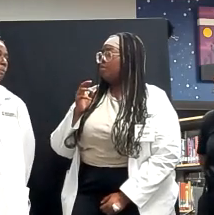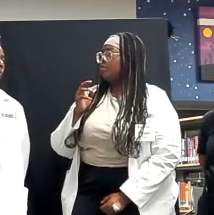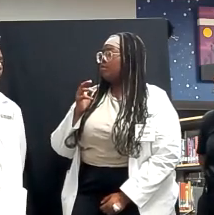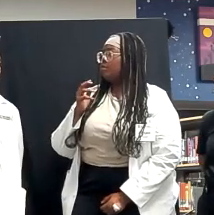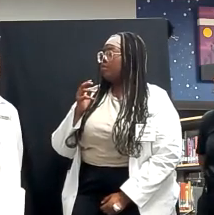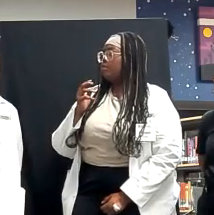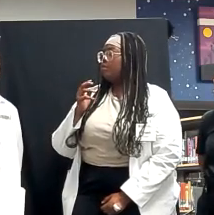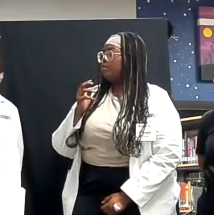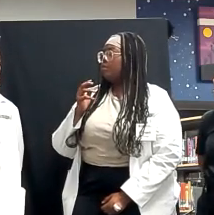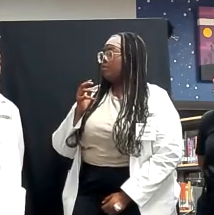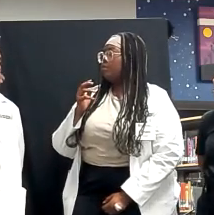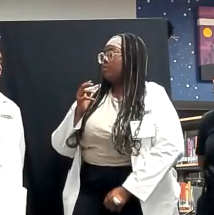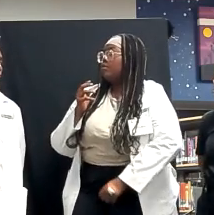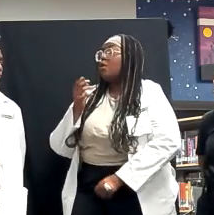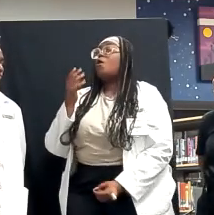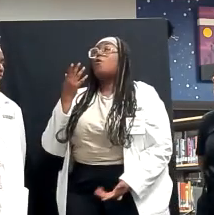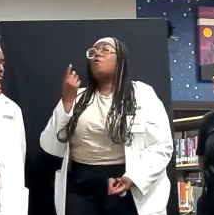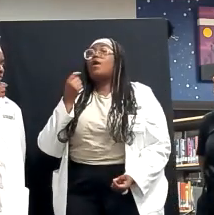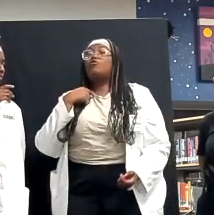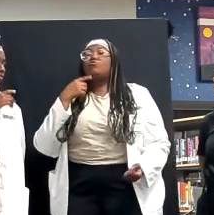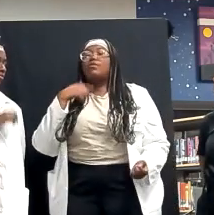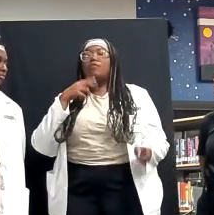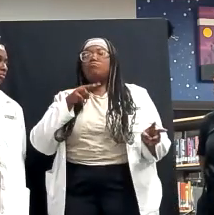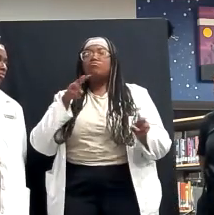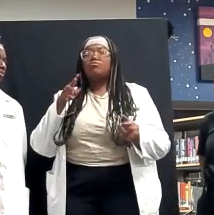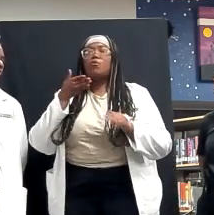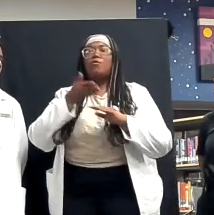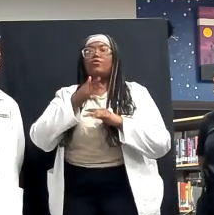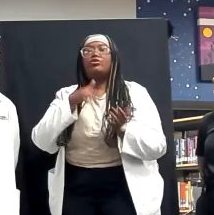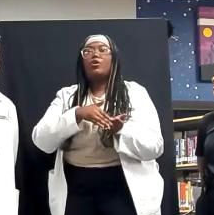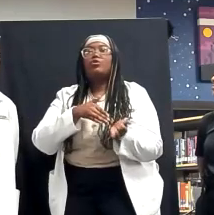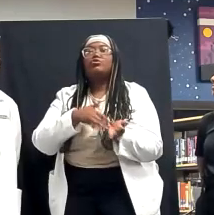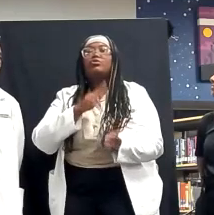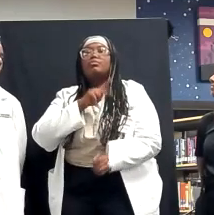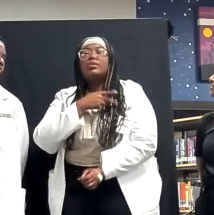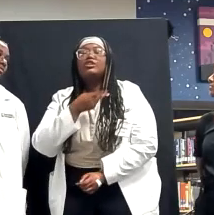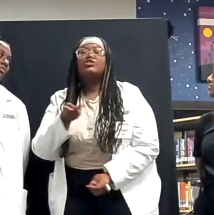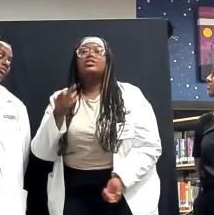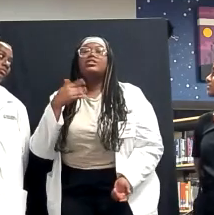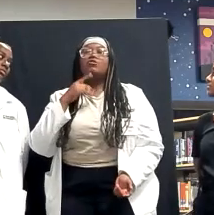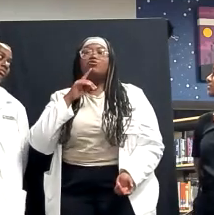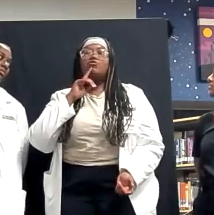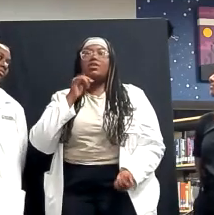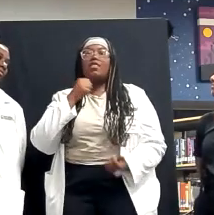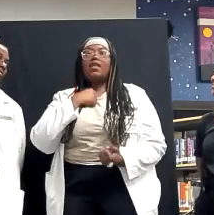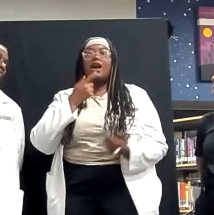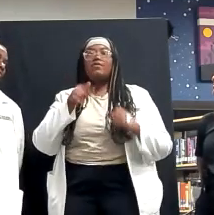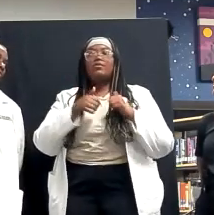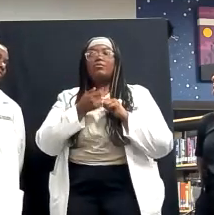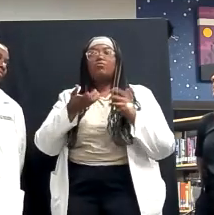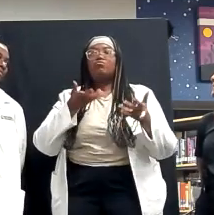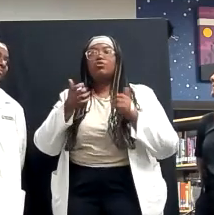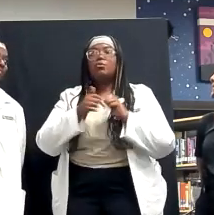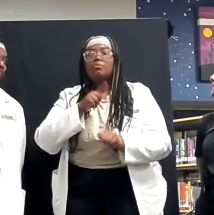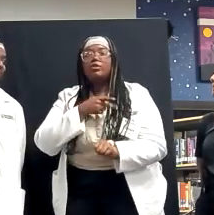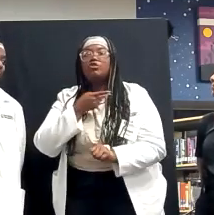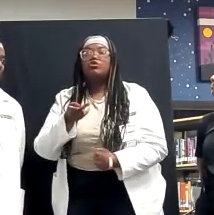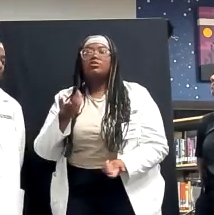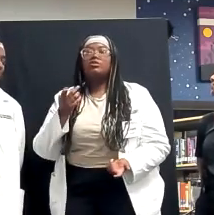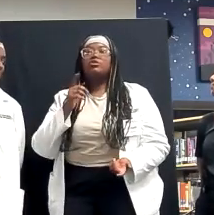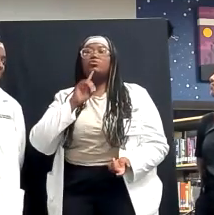Do I talk about myself or? Just talk about what you enjoyed about the internship. I really enjoyed observing the doctors work